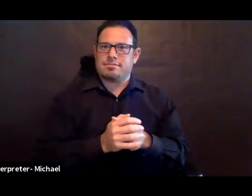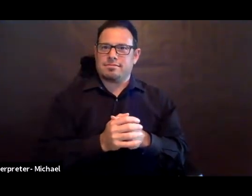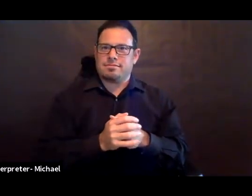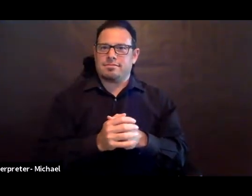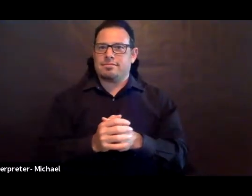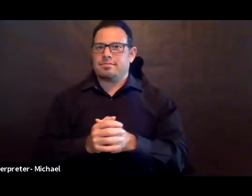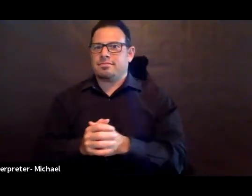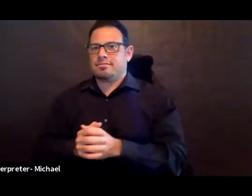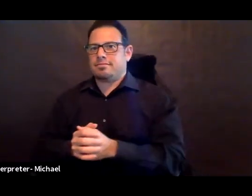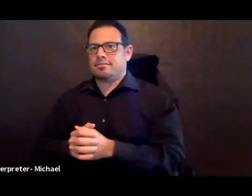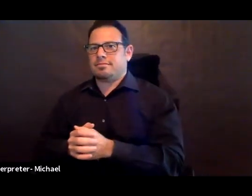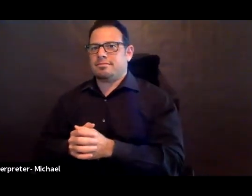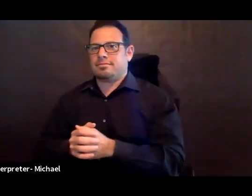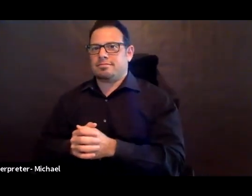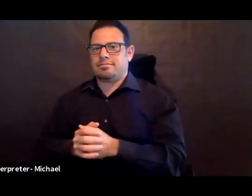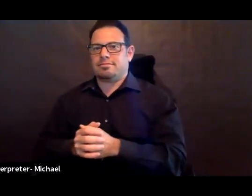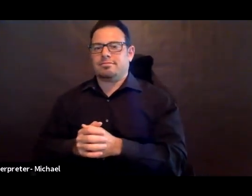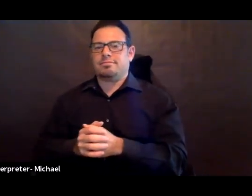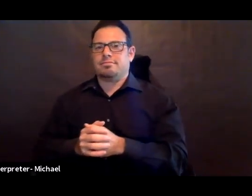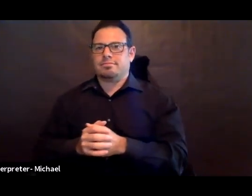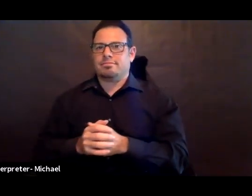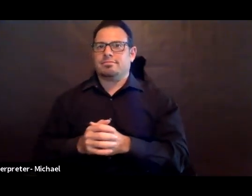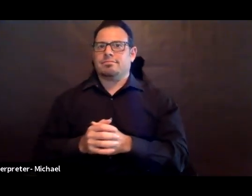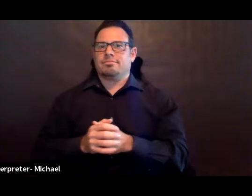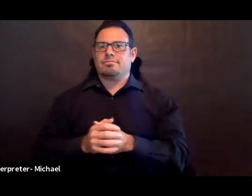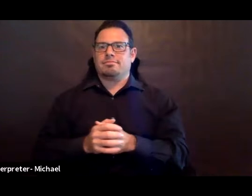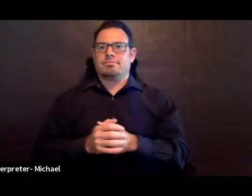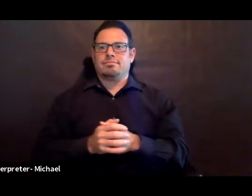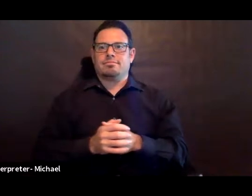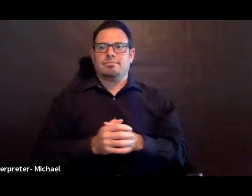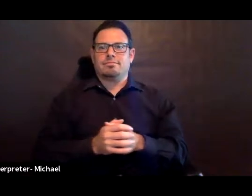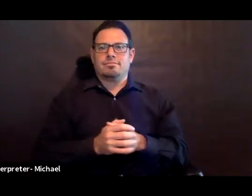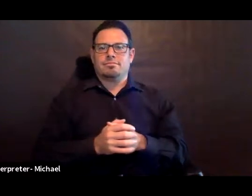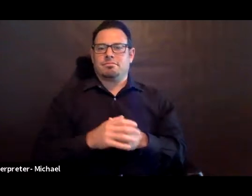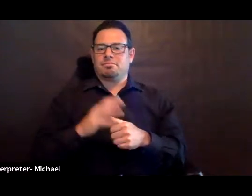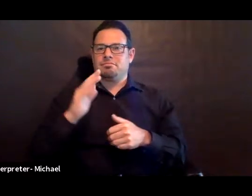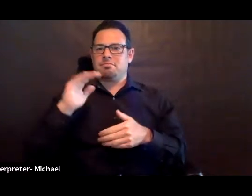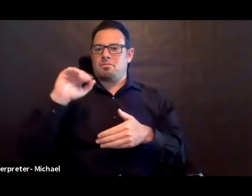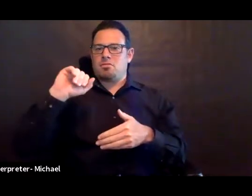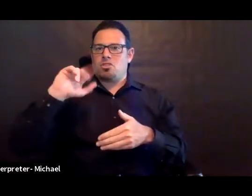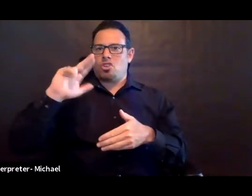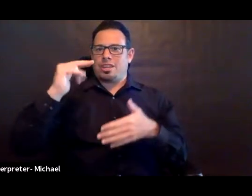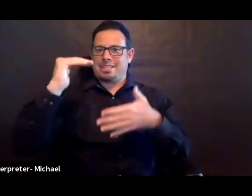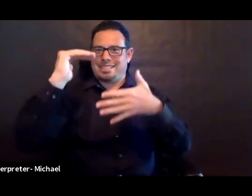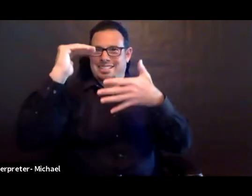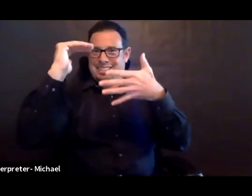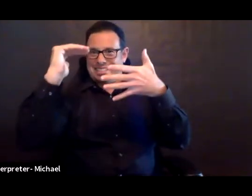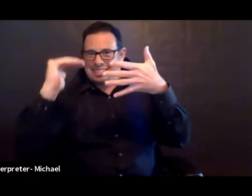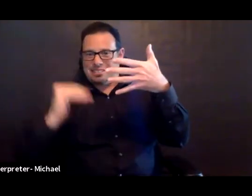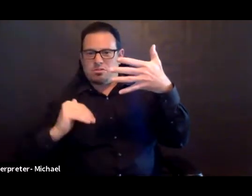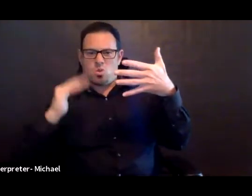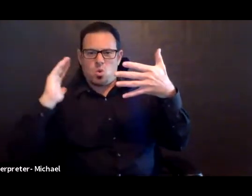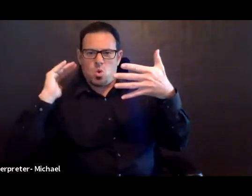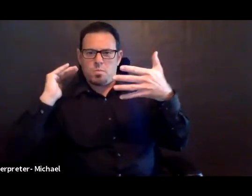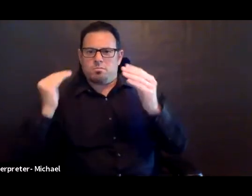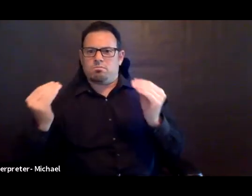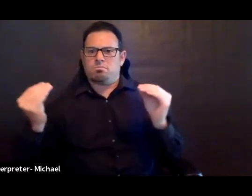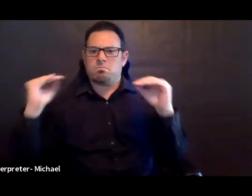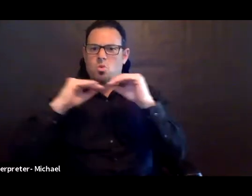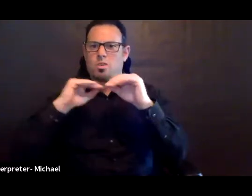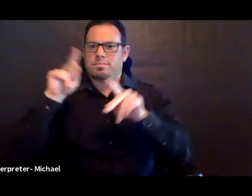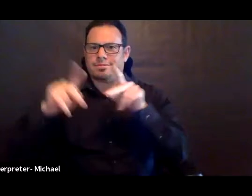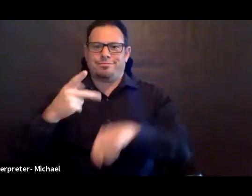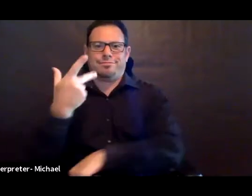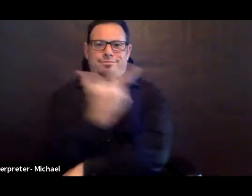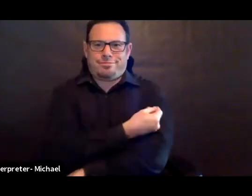vaccinated before the end of August. I'll just mention that 70% goal number is a milestone. It's not